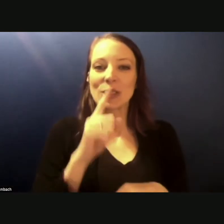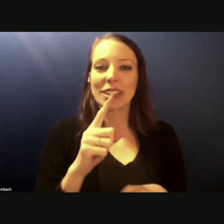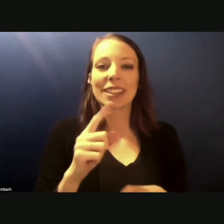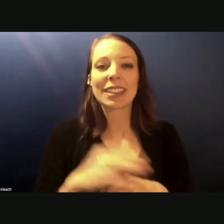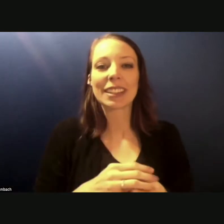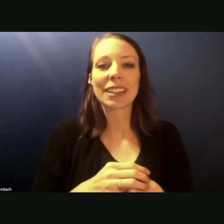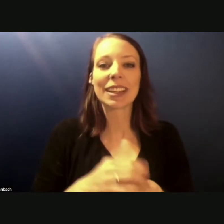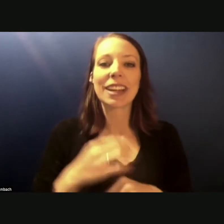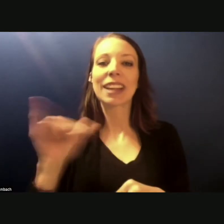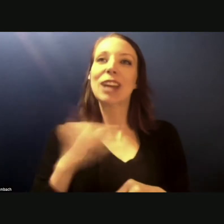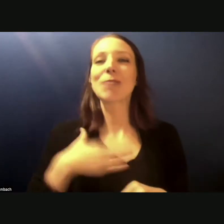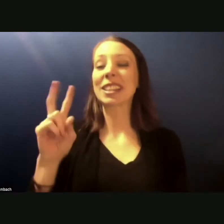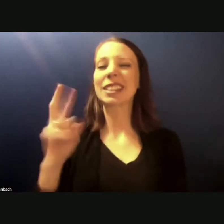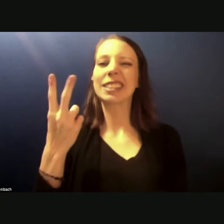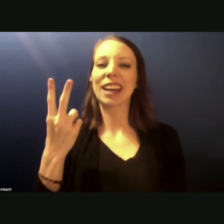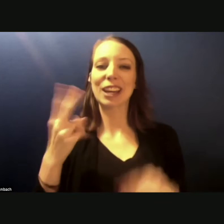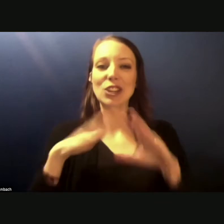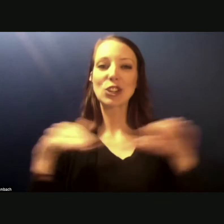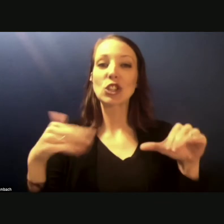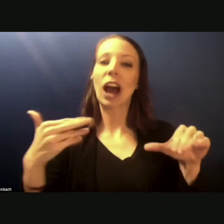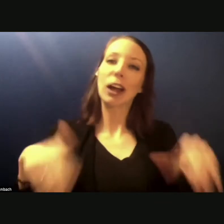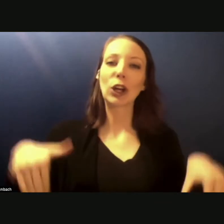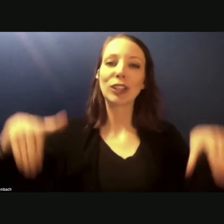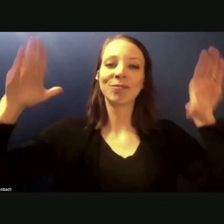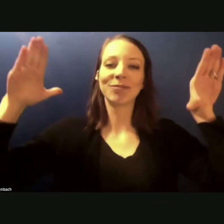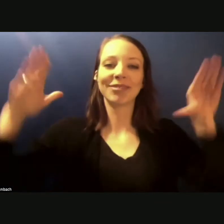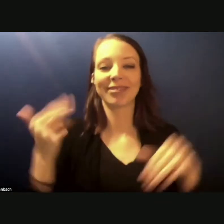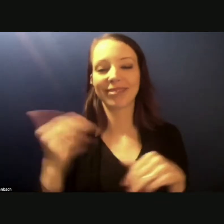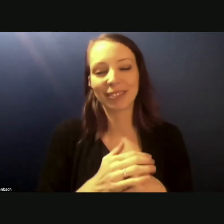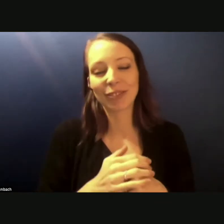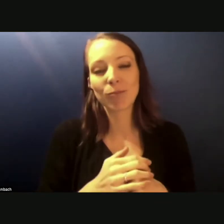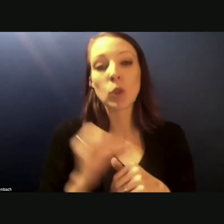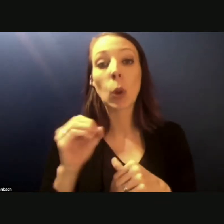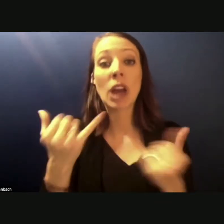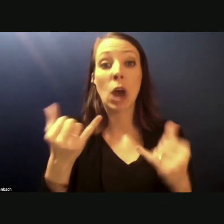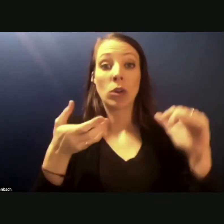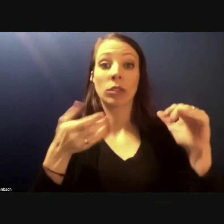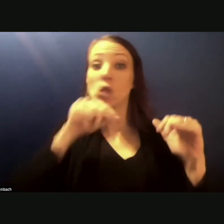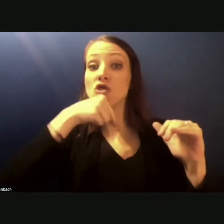my second childhood around food. So I'm gonna go ahead and stick this turkey in.